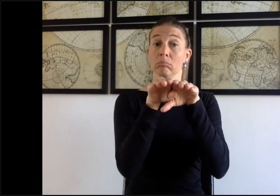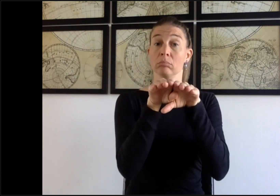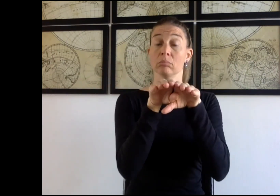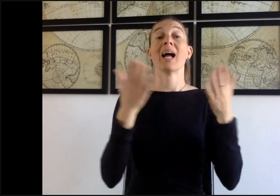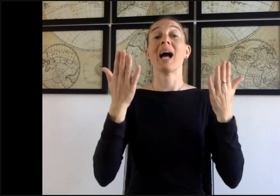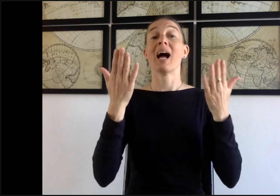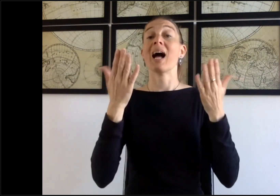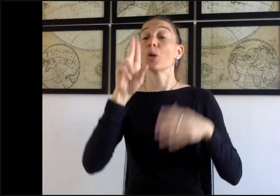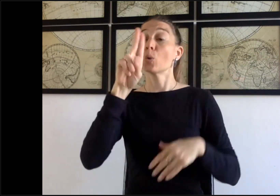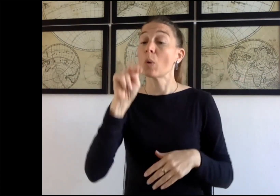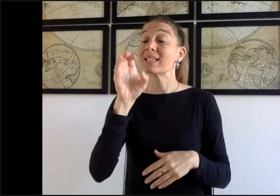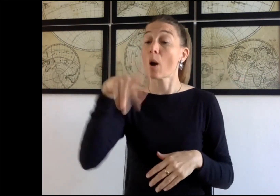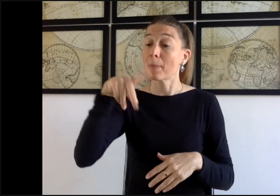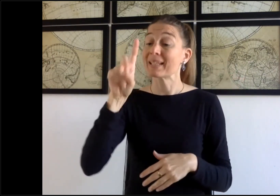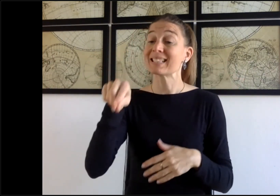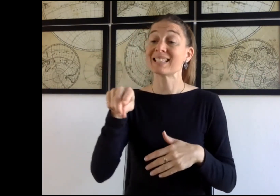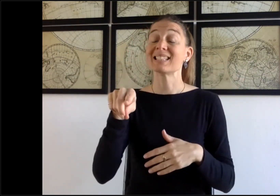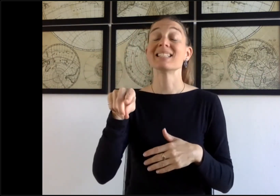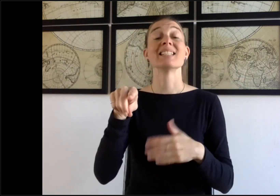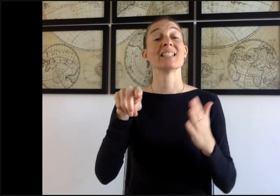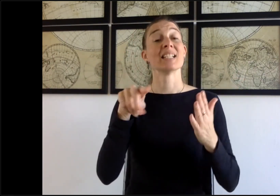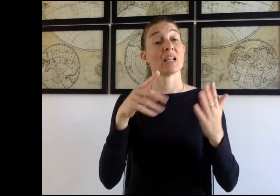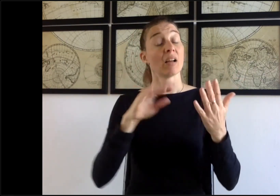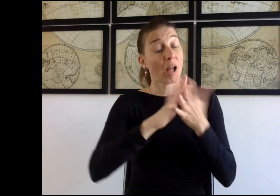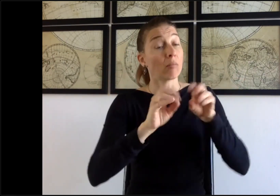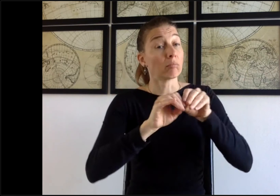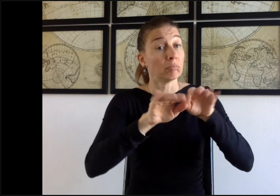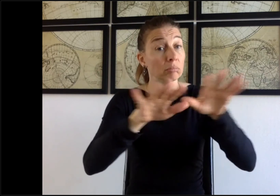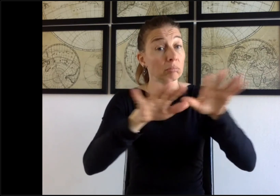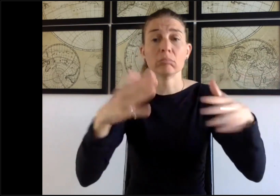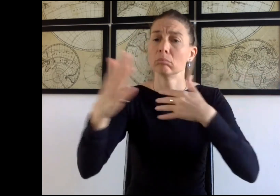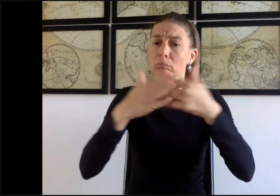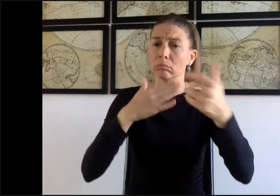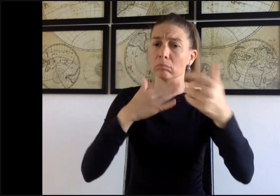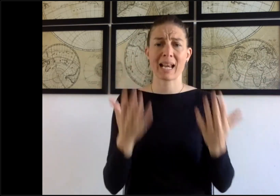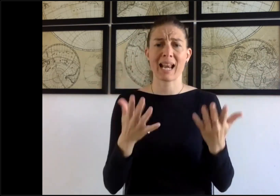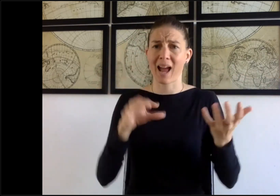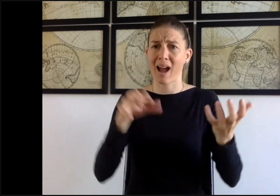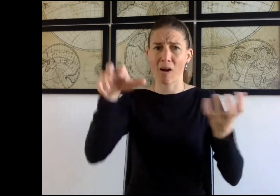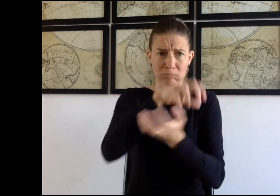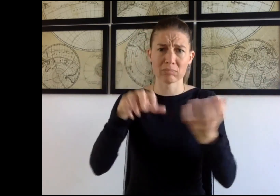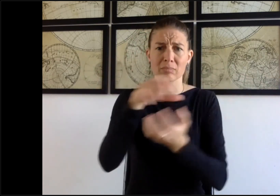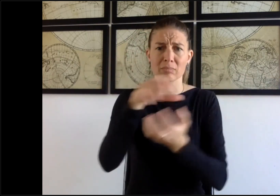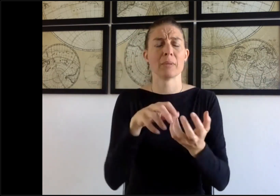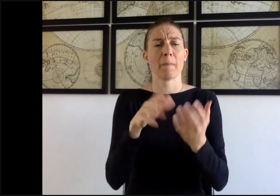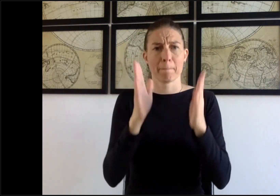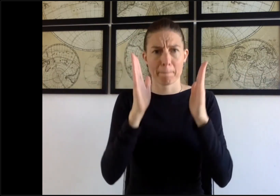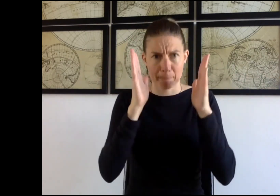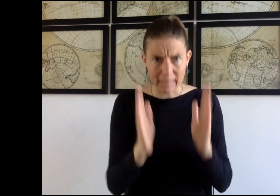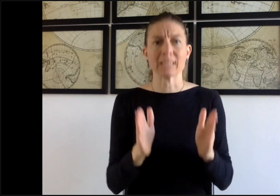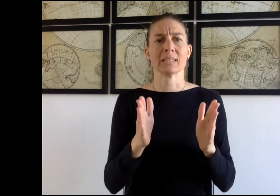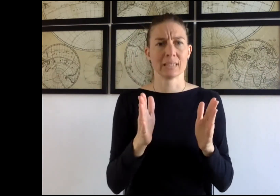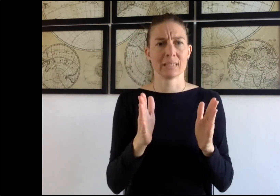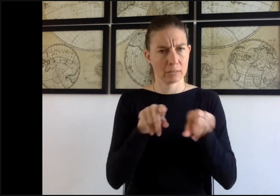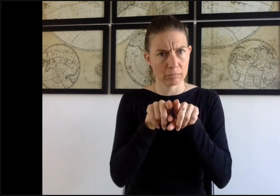UNCRPD, even in those difficult times. Together with Commissioner Schmidt, she urged member states to ensure that